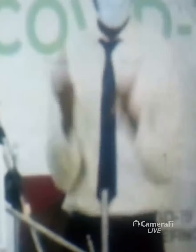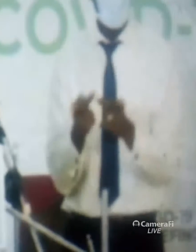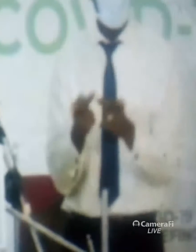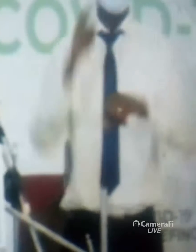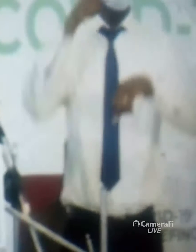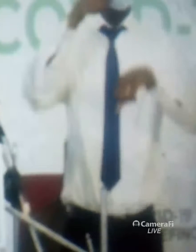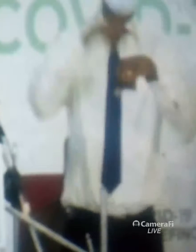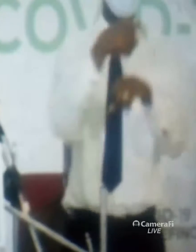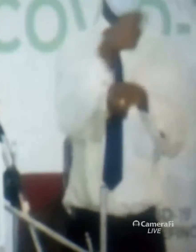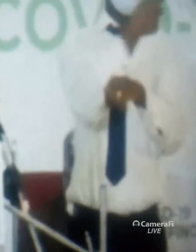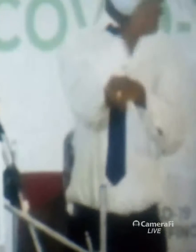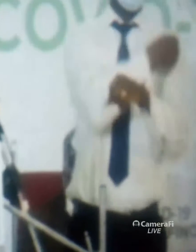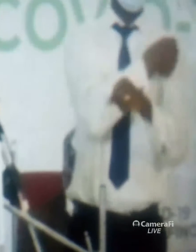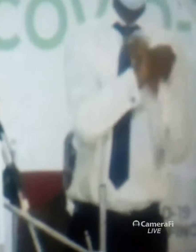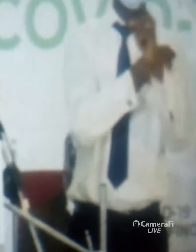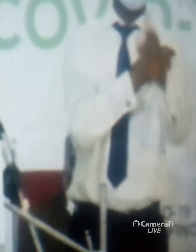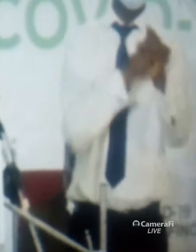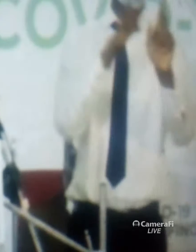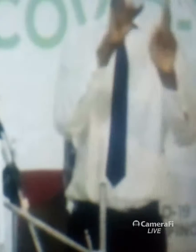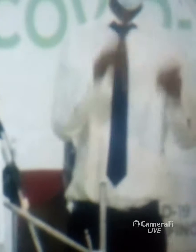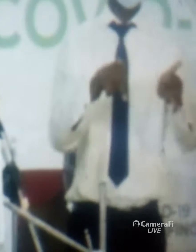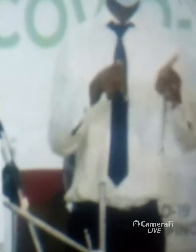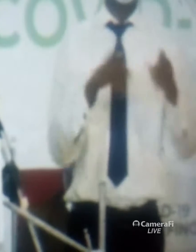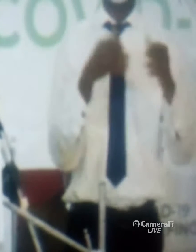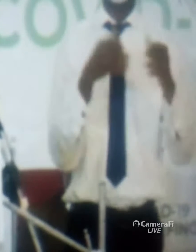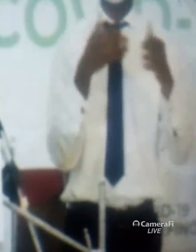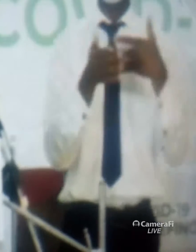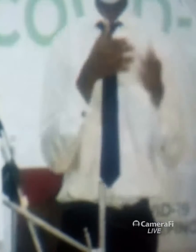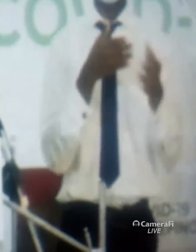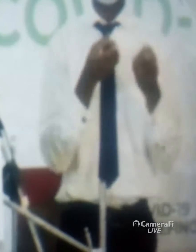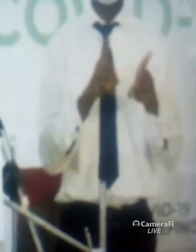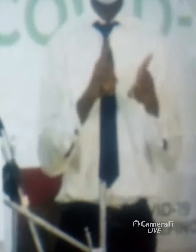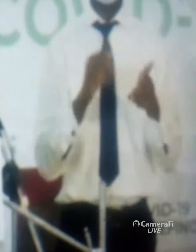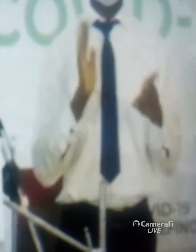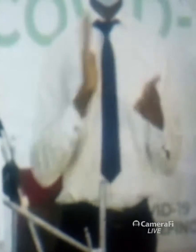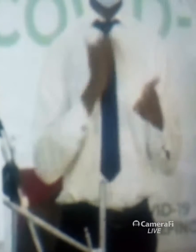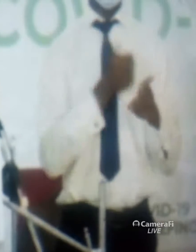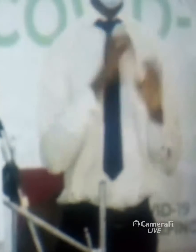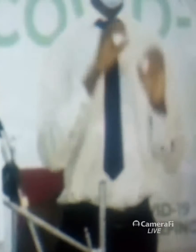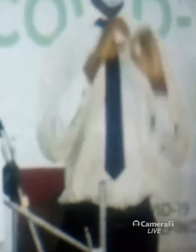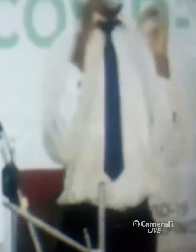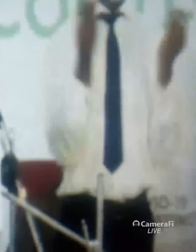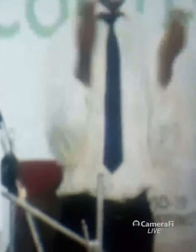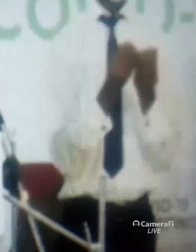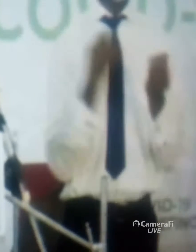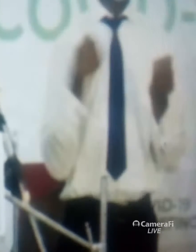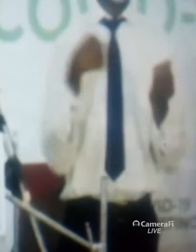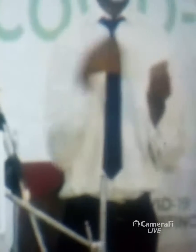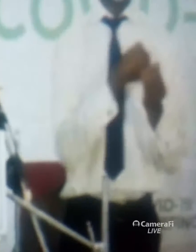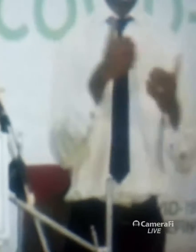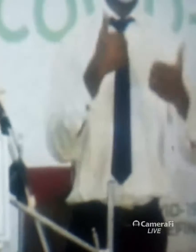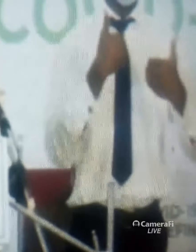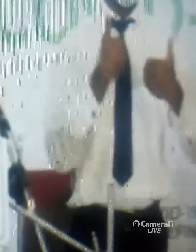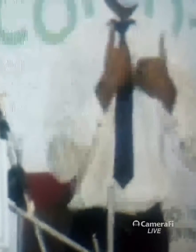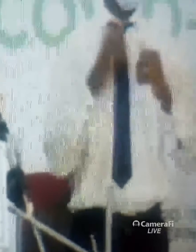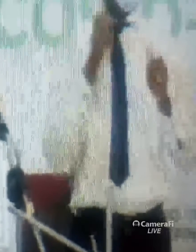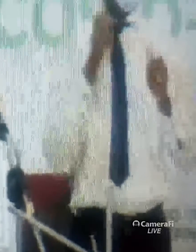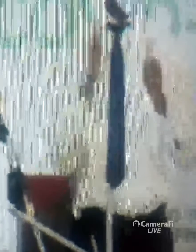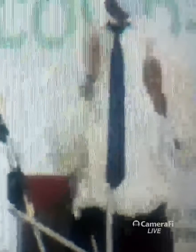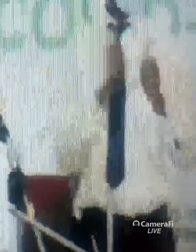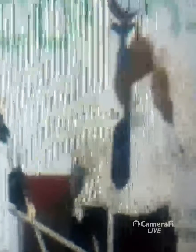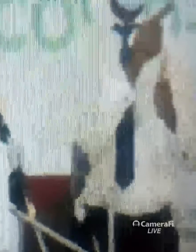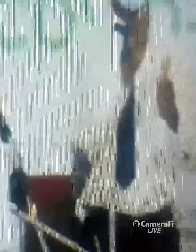any case, even before this particular vaccine, as an agency, we have what we call the Follow the Vaccine Initiative,